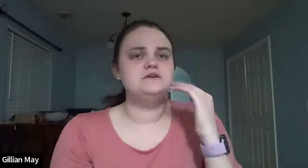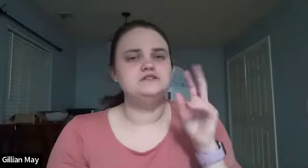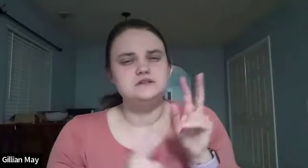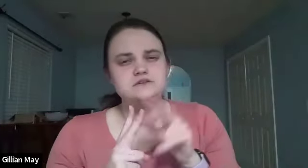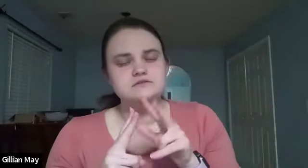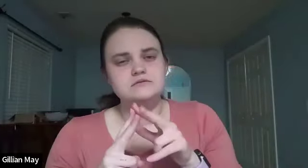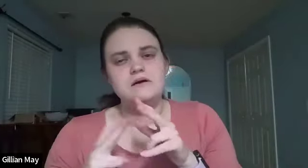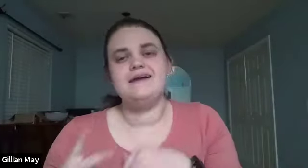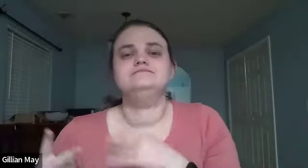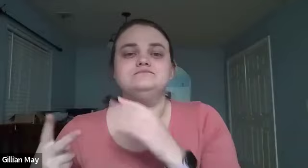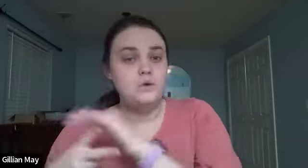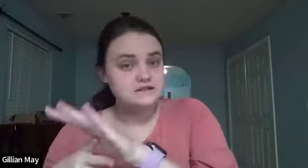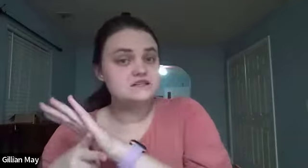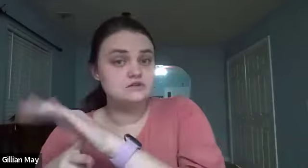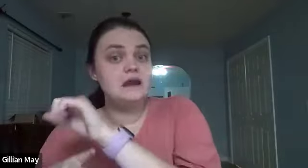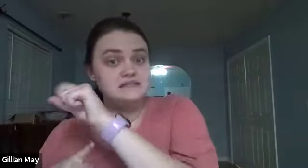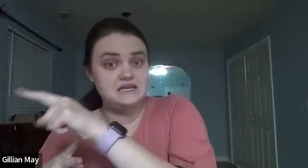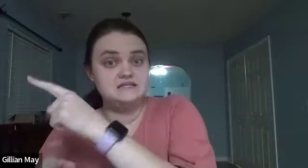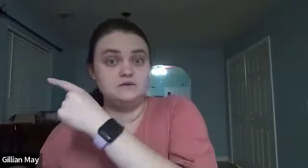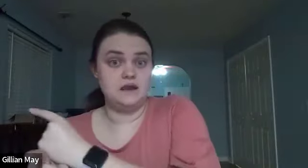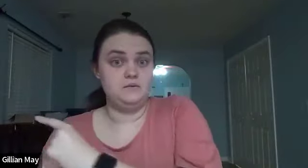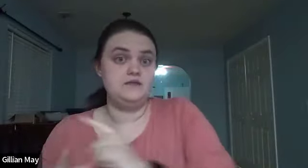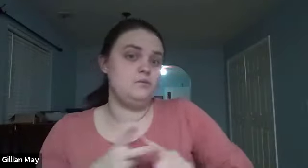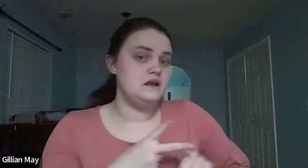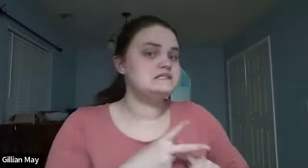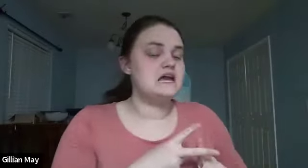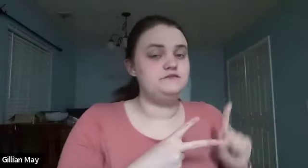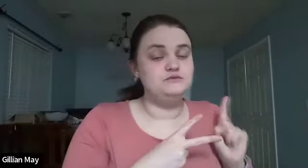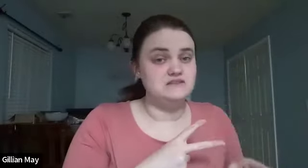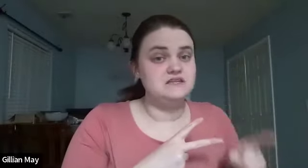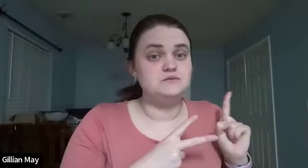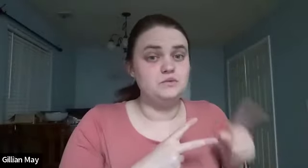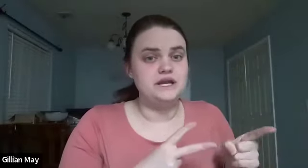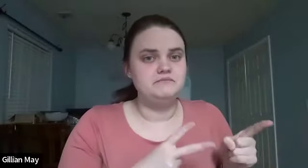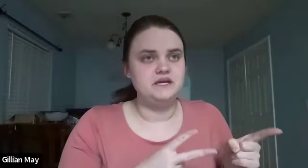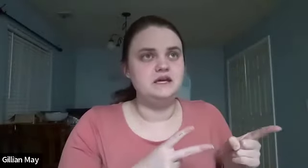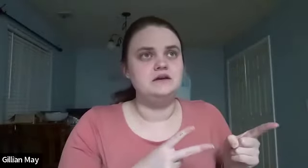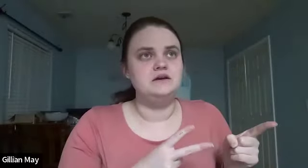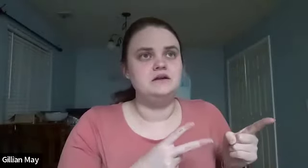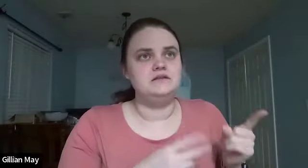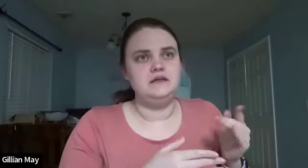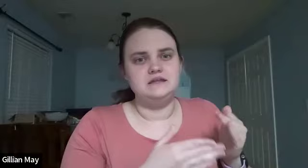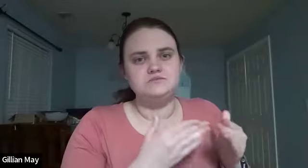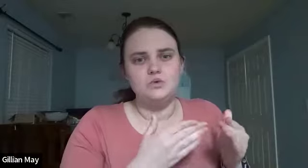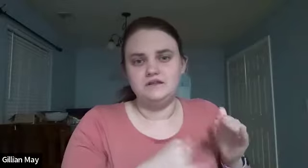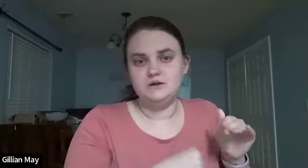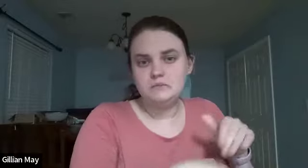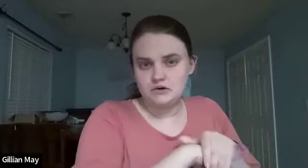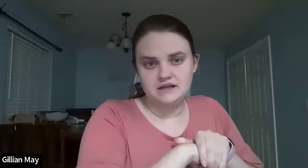are two. One's the correct ASL right way. One is that if you did this, it wouldn't be, it's more a little bit more